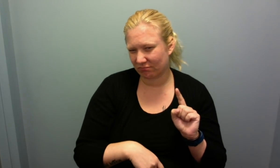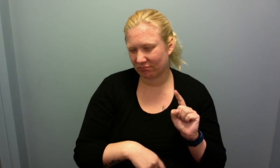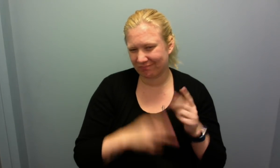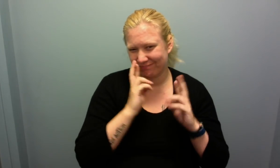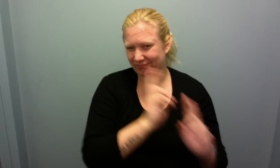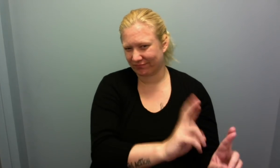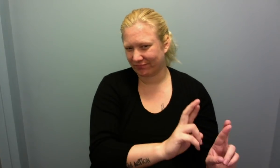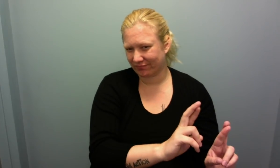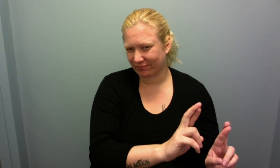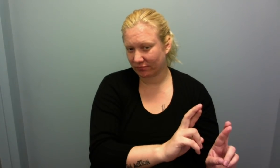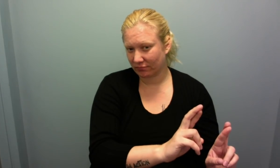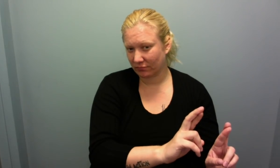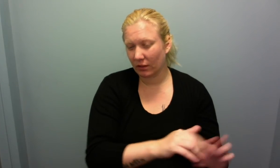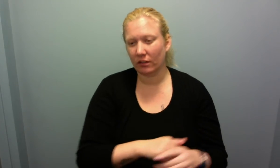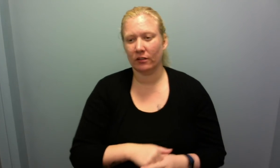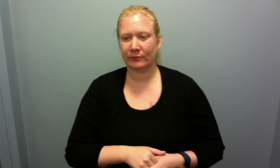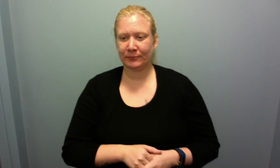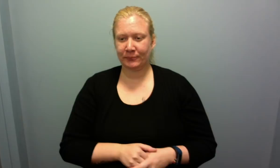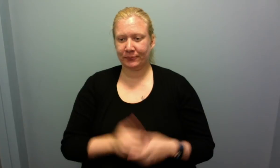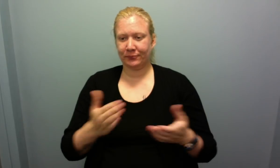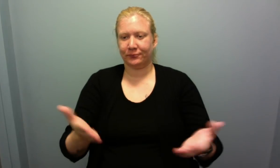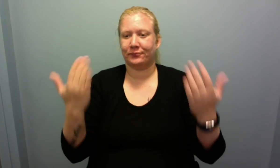can do as a hearing person. Job theft and